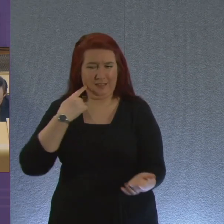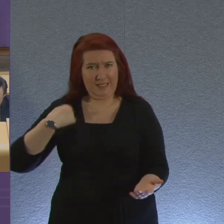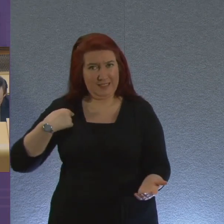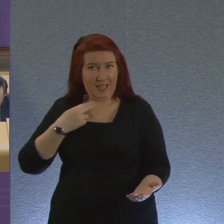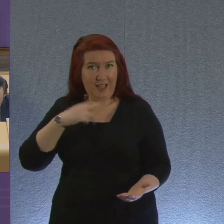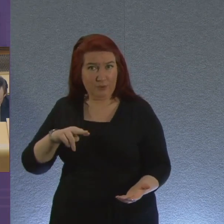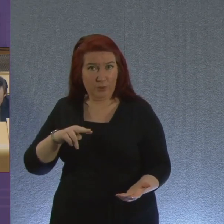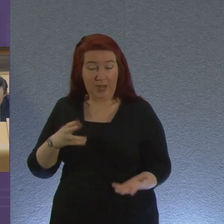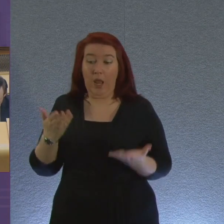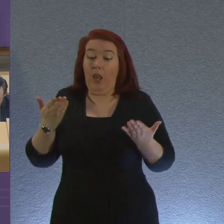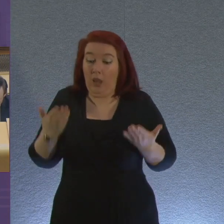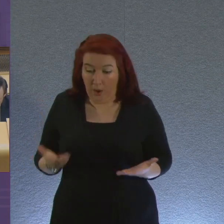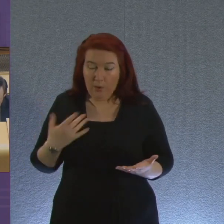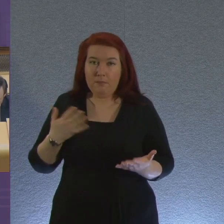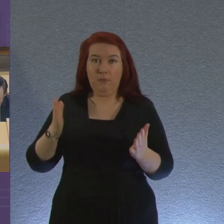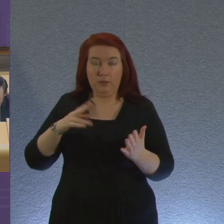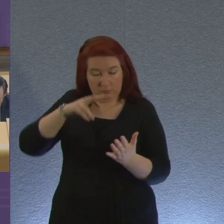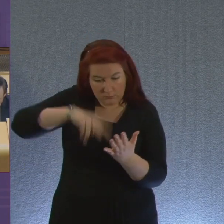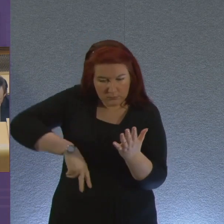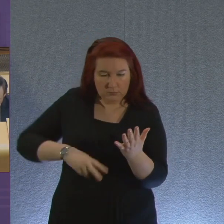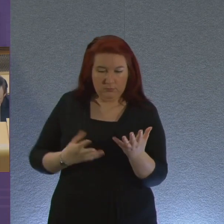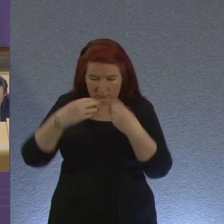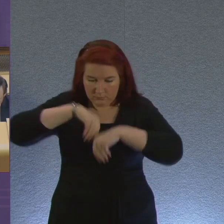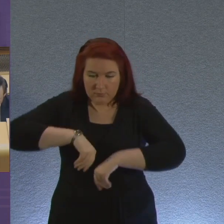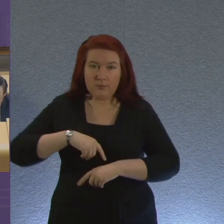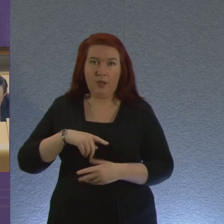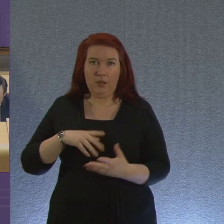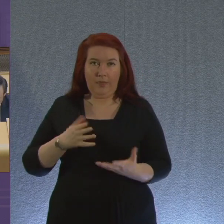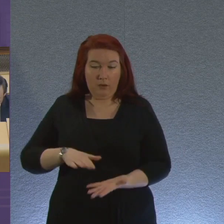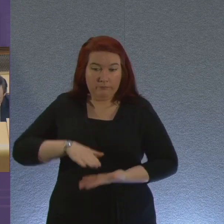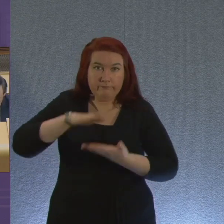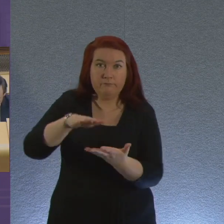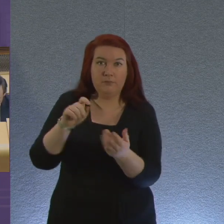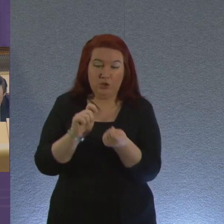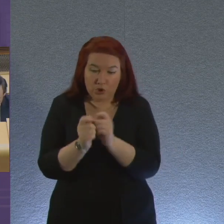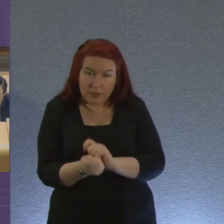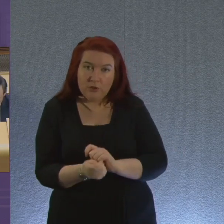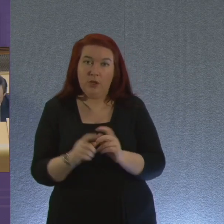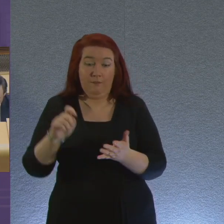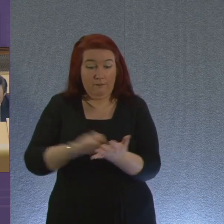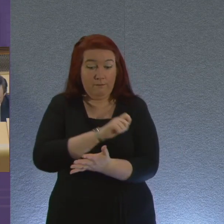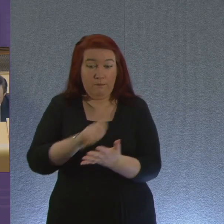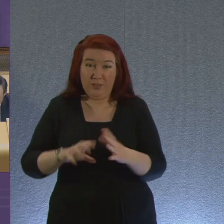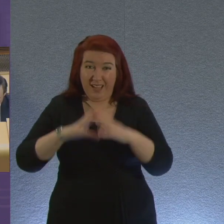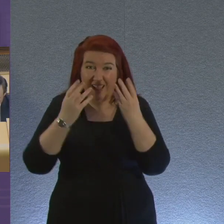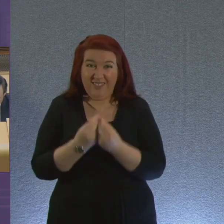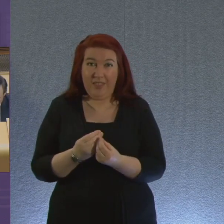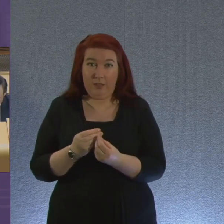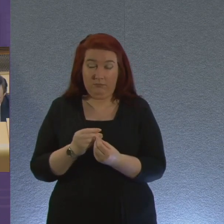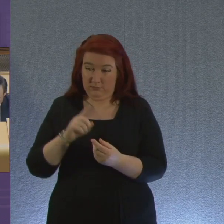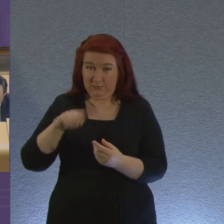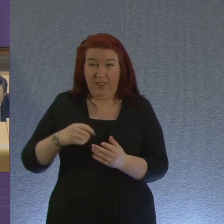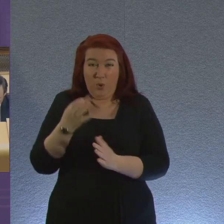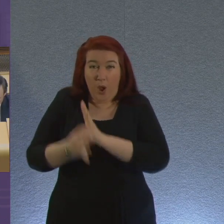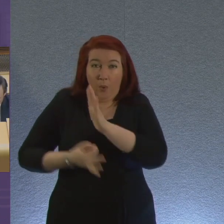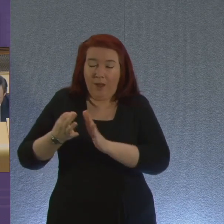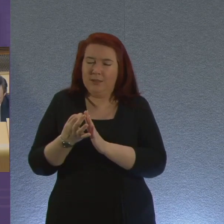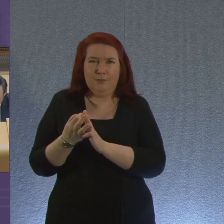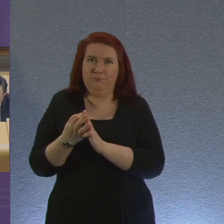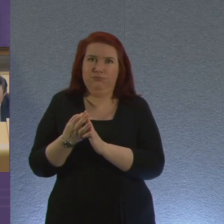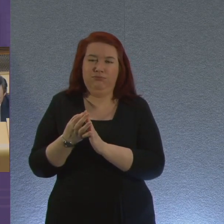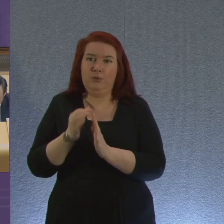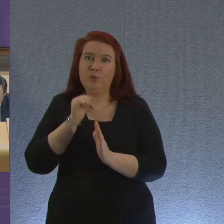to consider it, potentially submit and vote on amendments and vote on its entirety within the space of a few hours. And